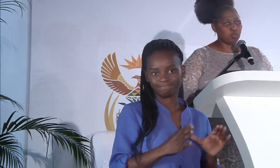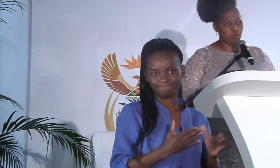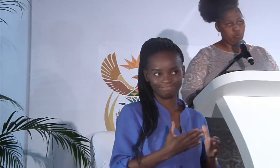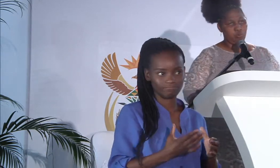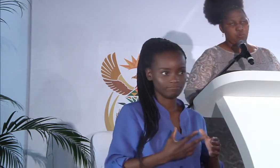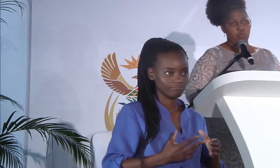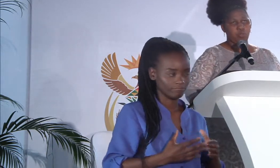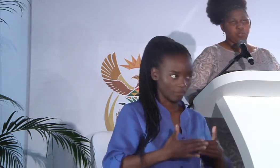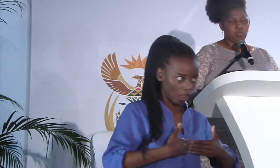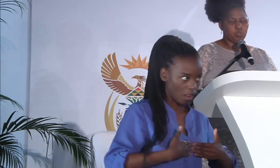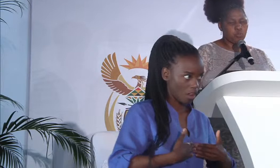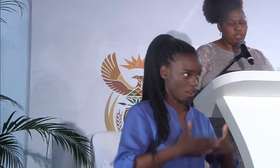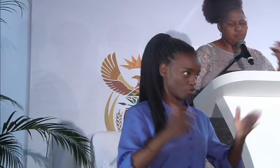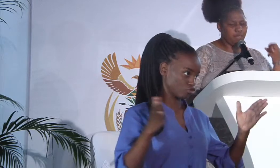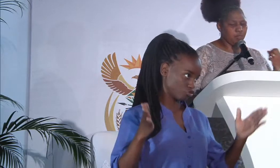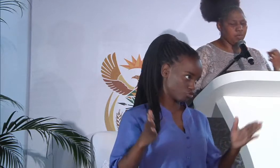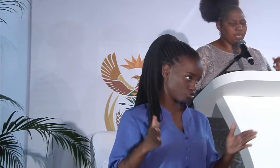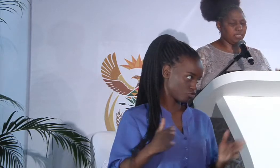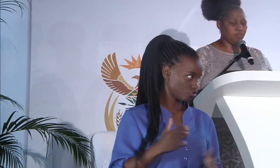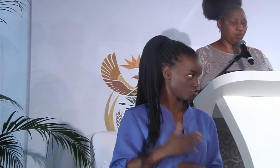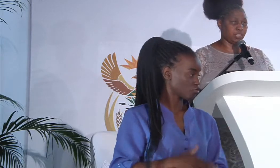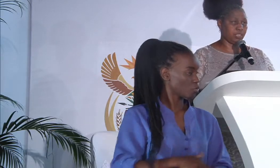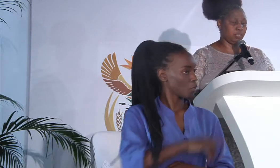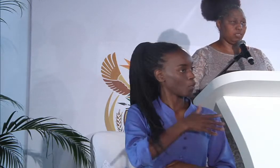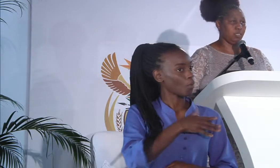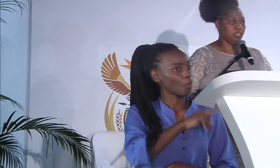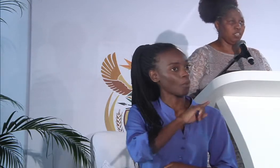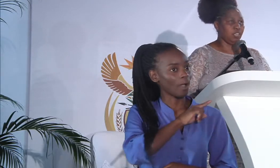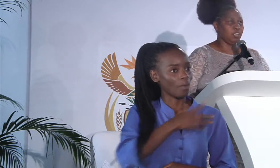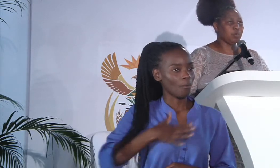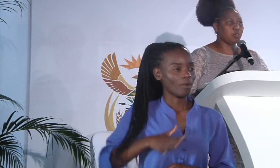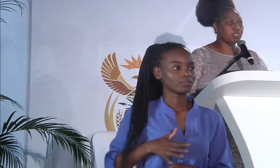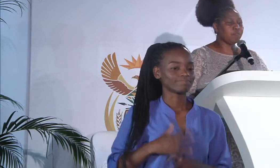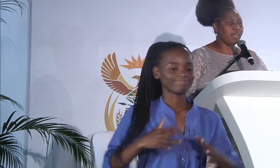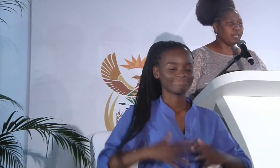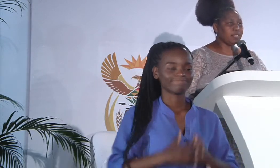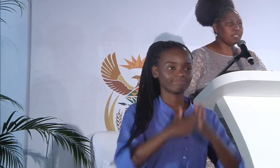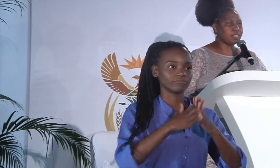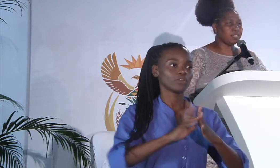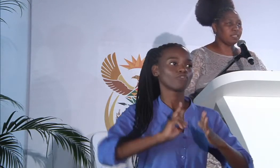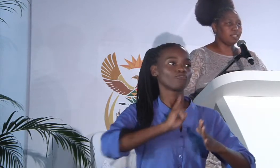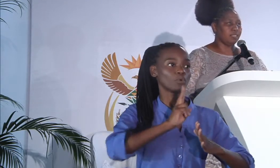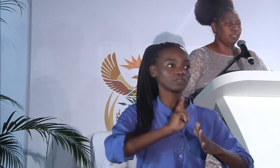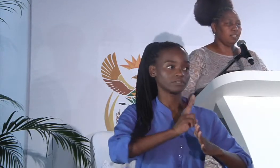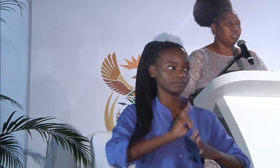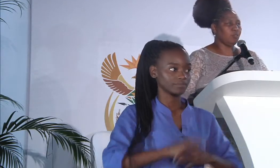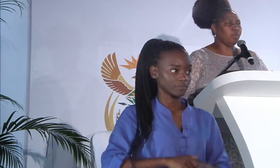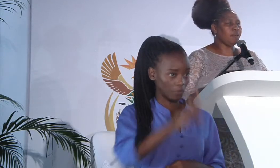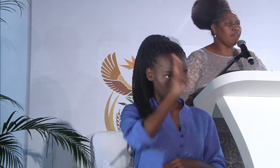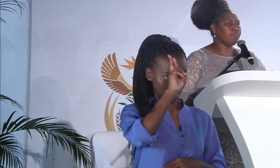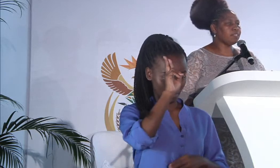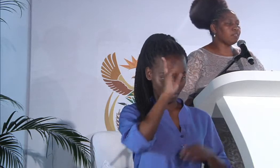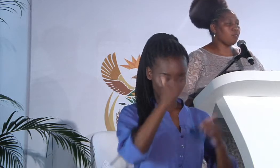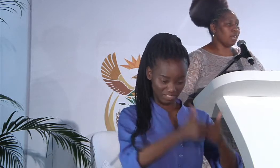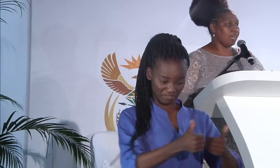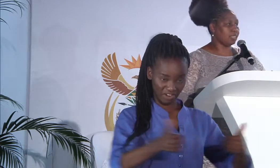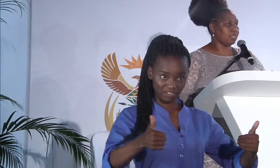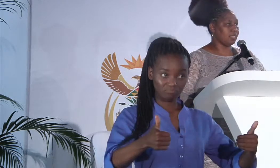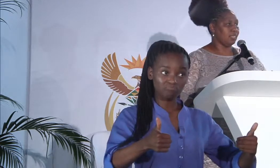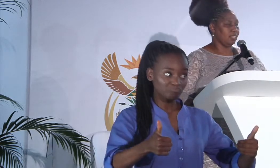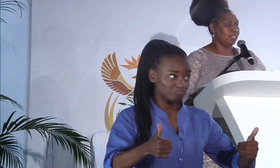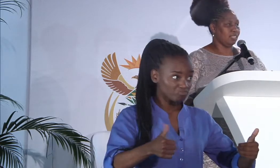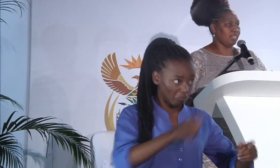you to have a united voice. Because divided, you will never even